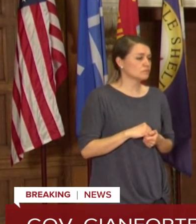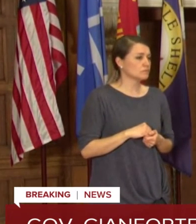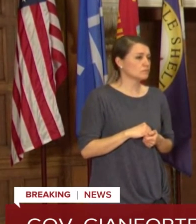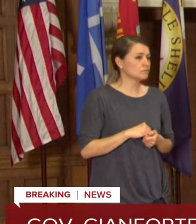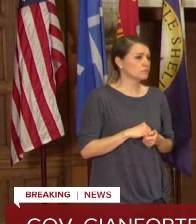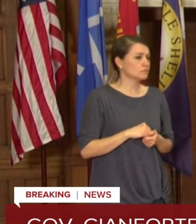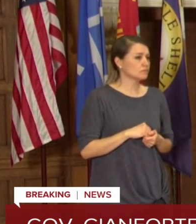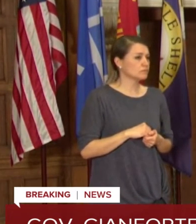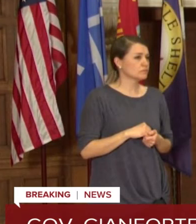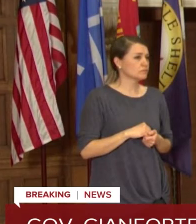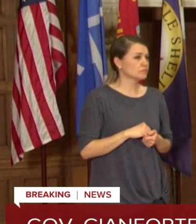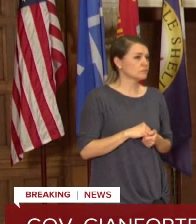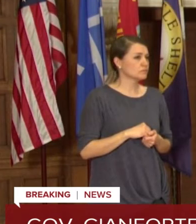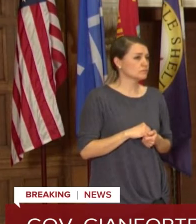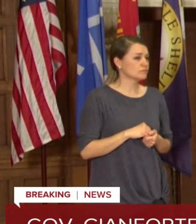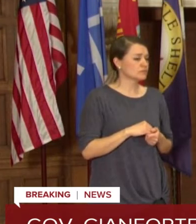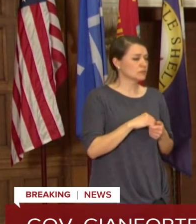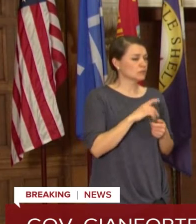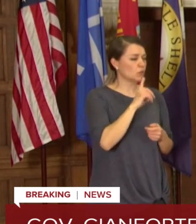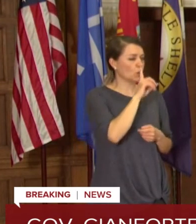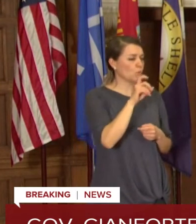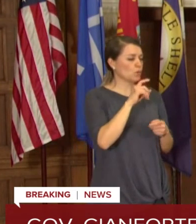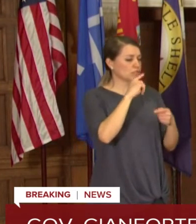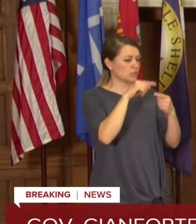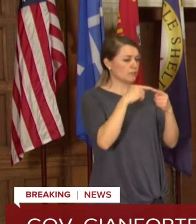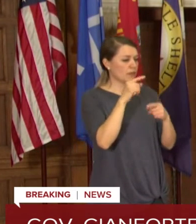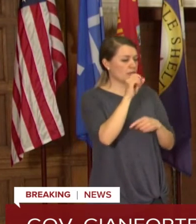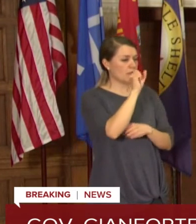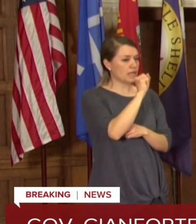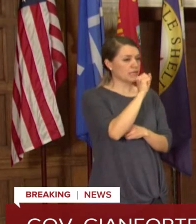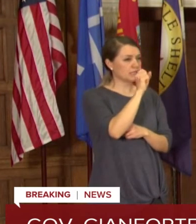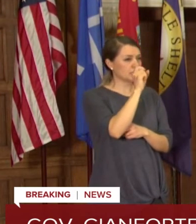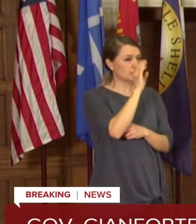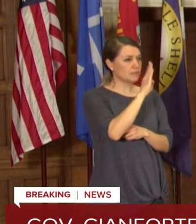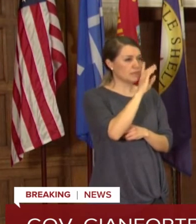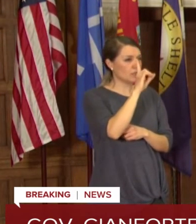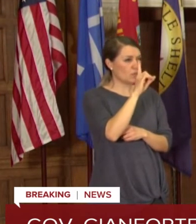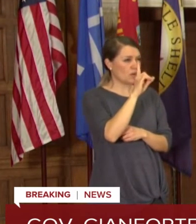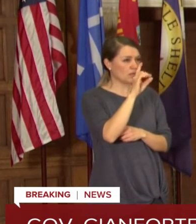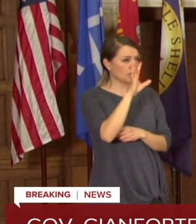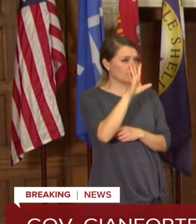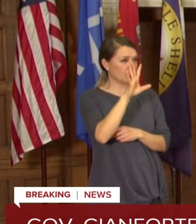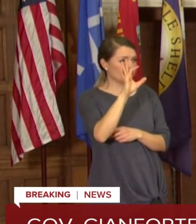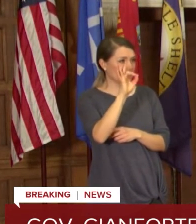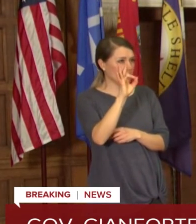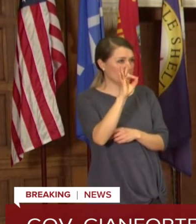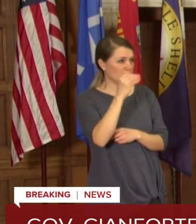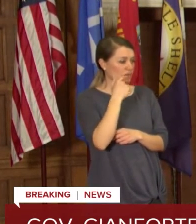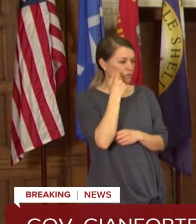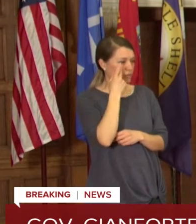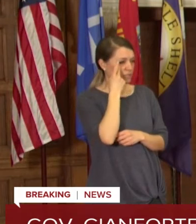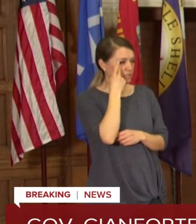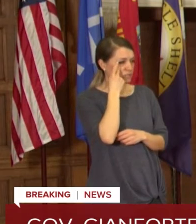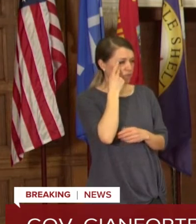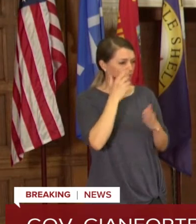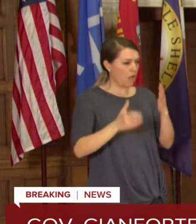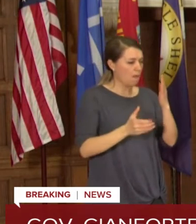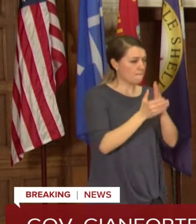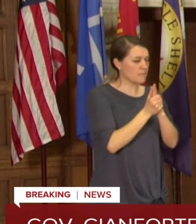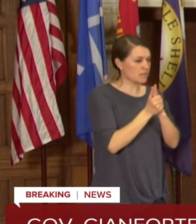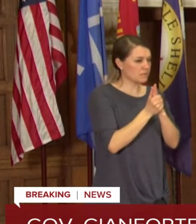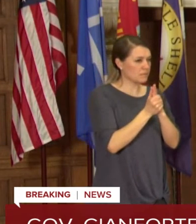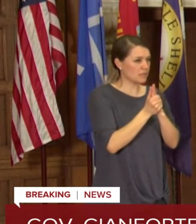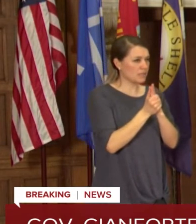I have a question about SB 159, the income tax cut. We saw an amendment in the committee today deepening the cut by